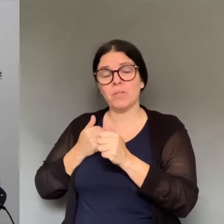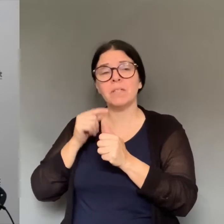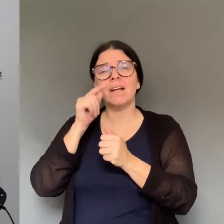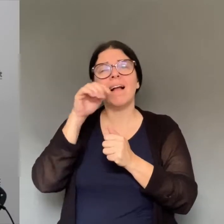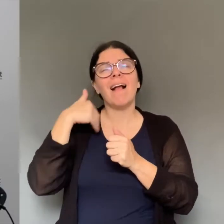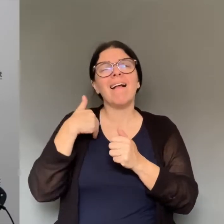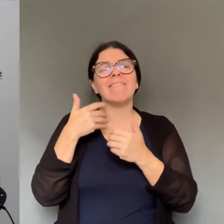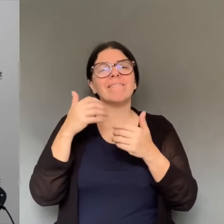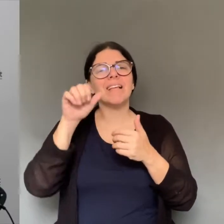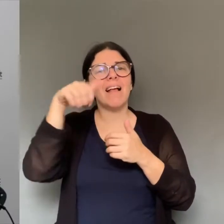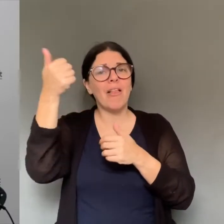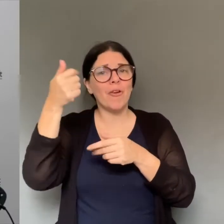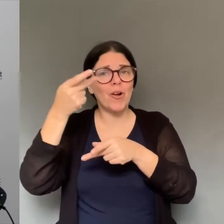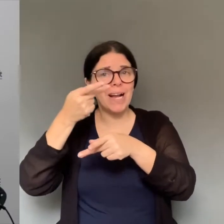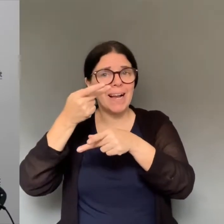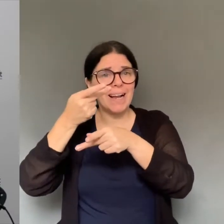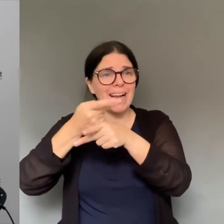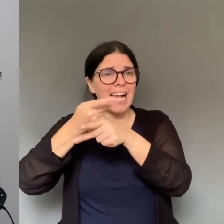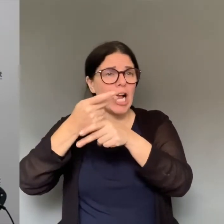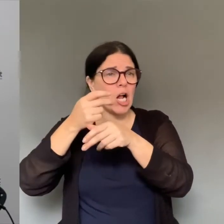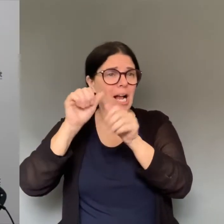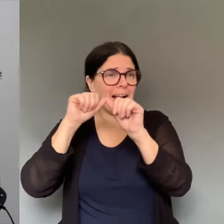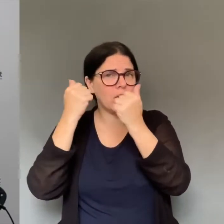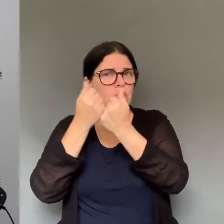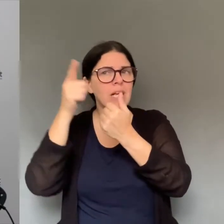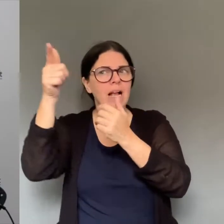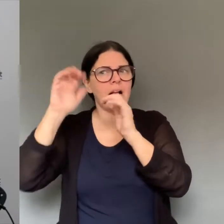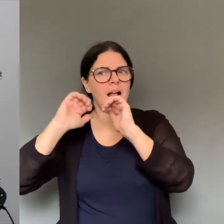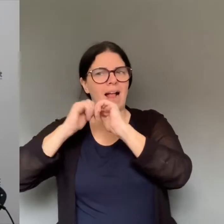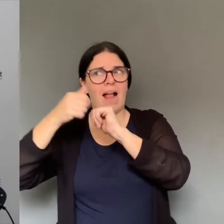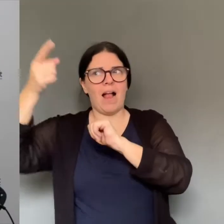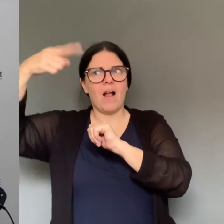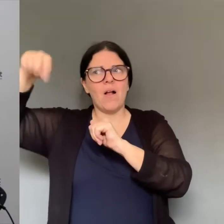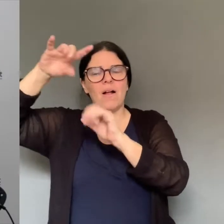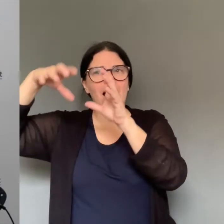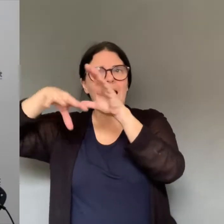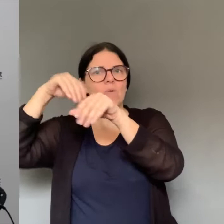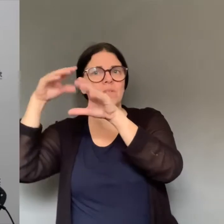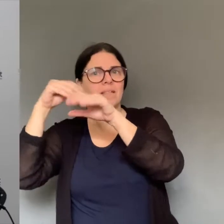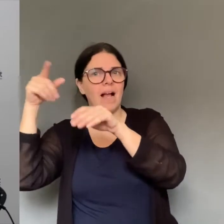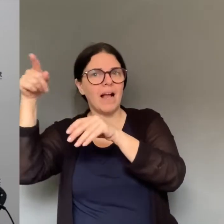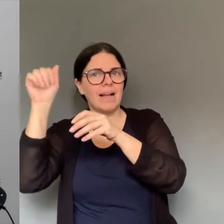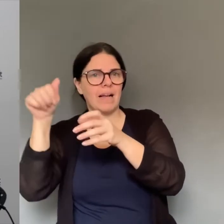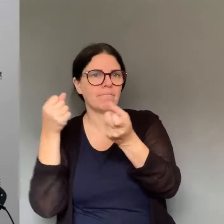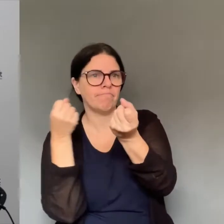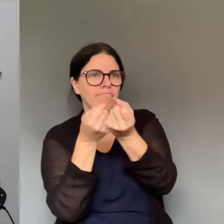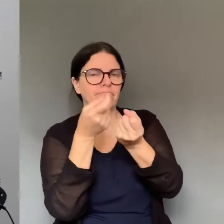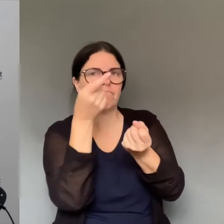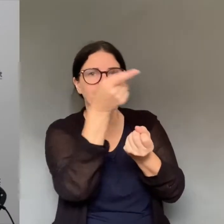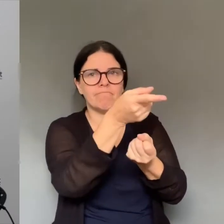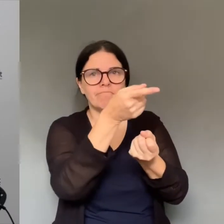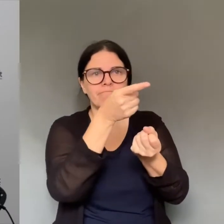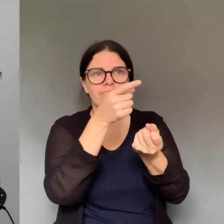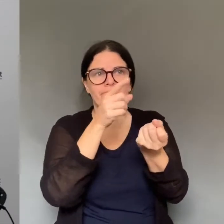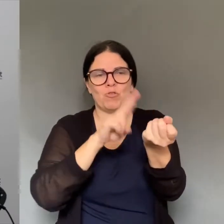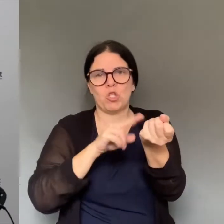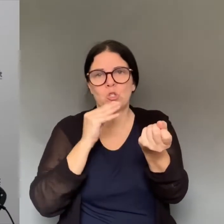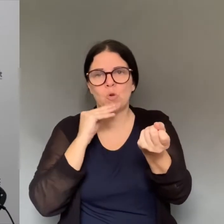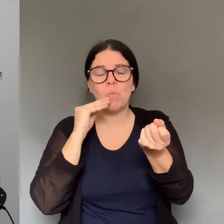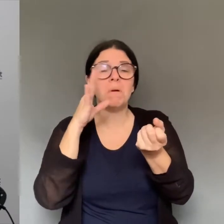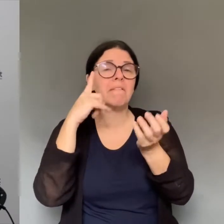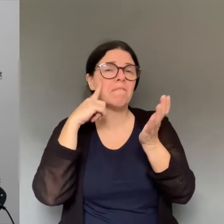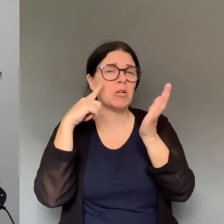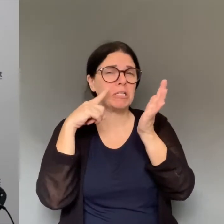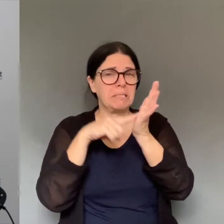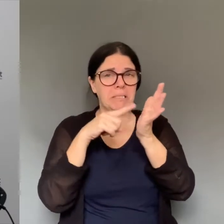for some of the other care agencies to provide supporting to to these long-term care facilities and retirement homes, it's